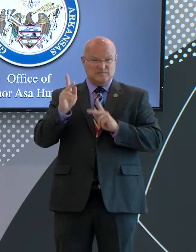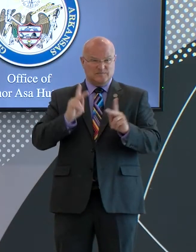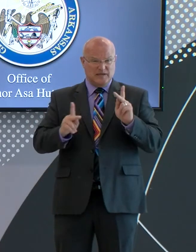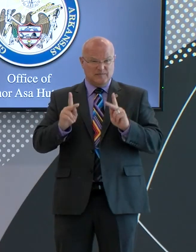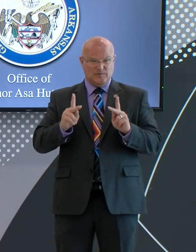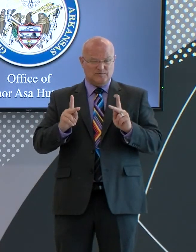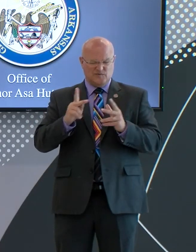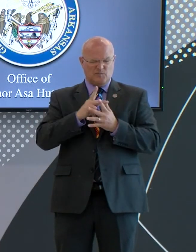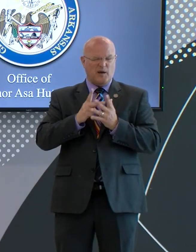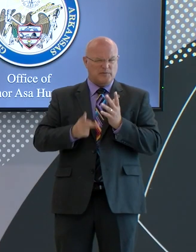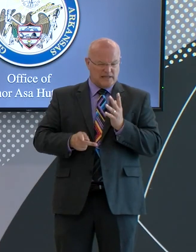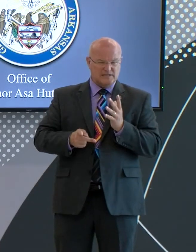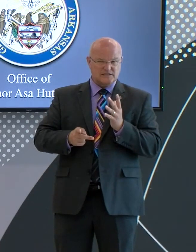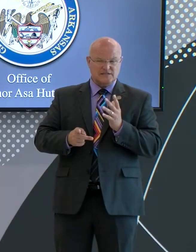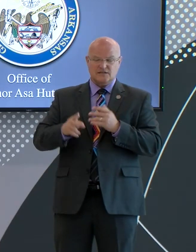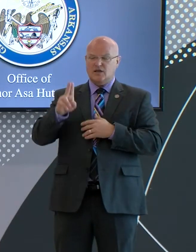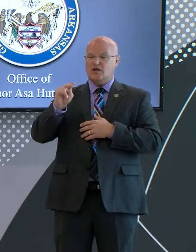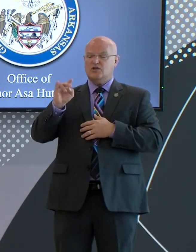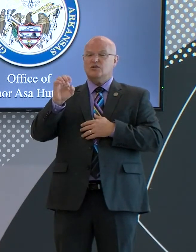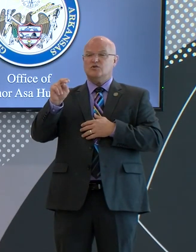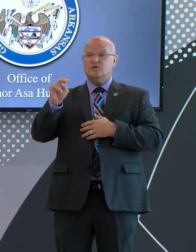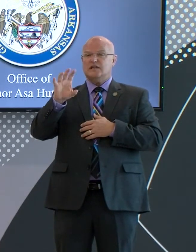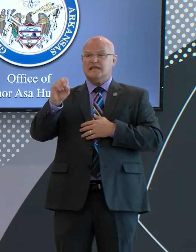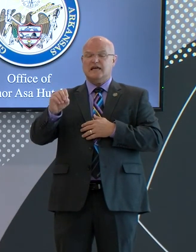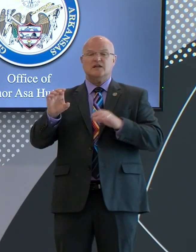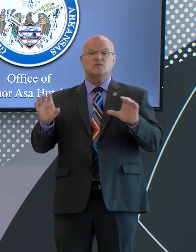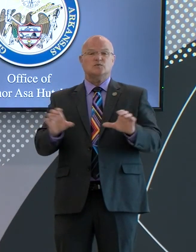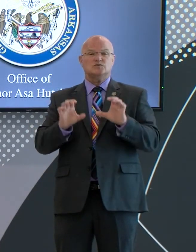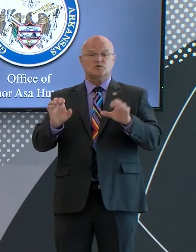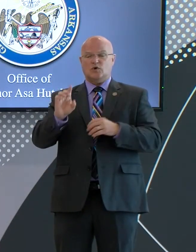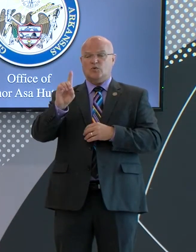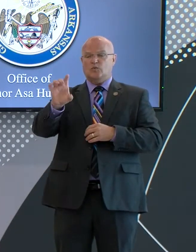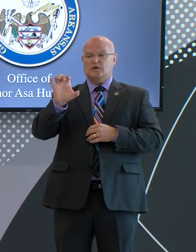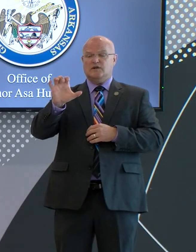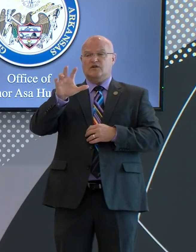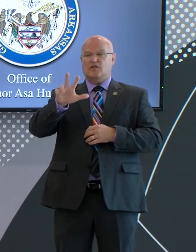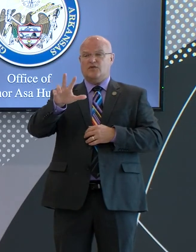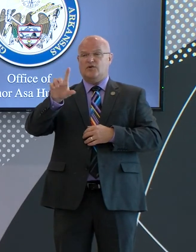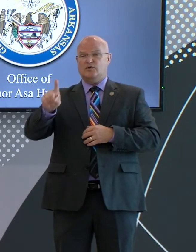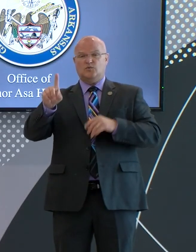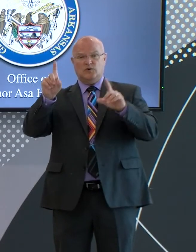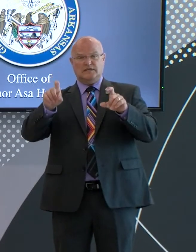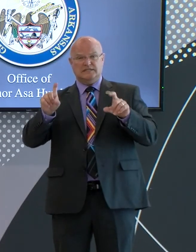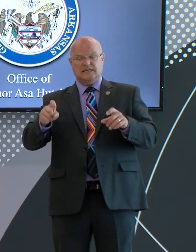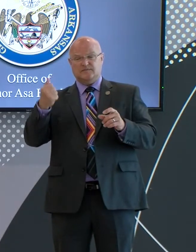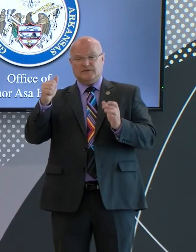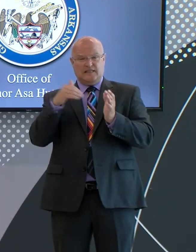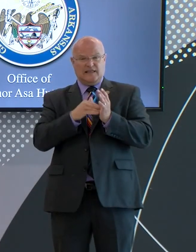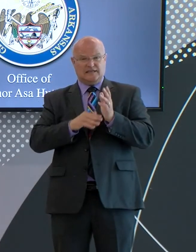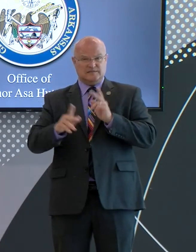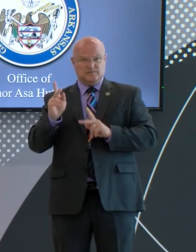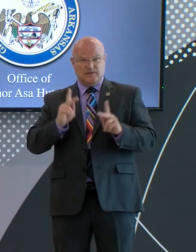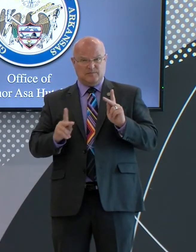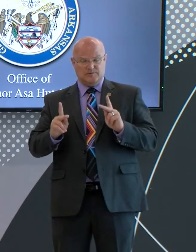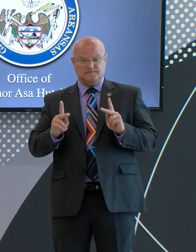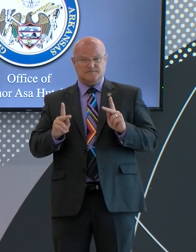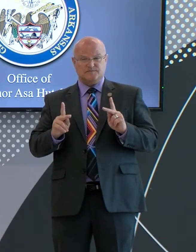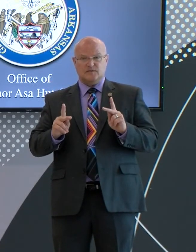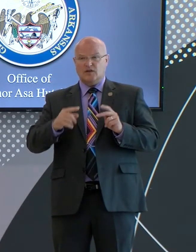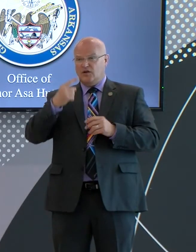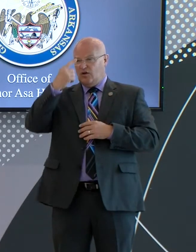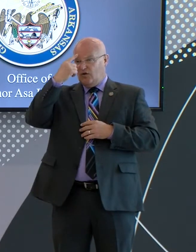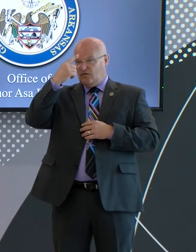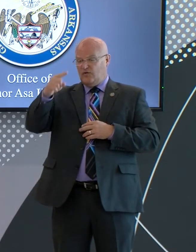tests per population, in Union County we're doing 131 tests per 10,000 people.